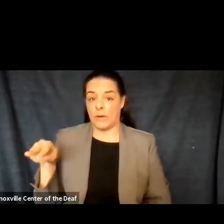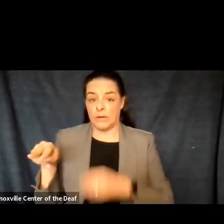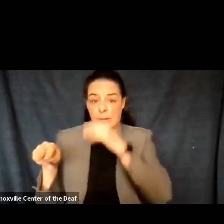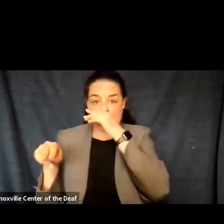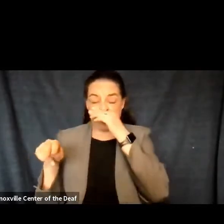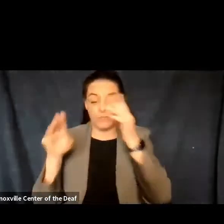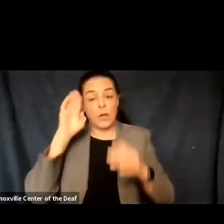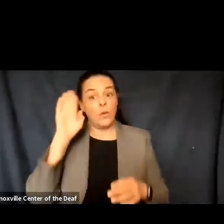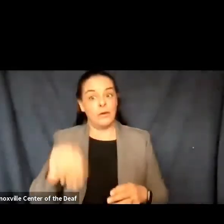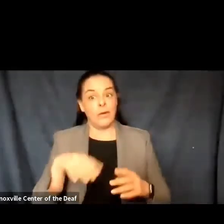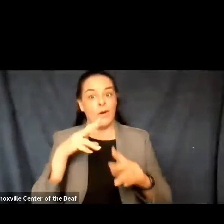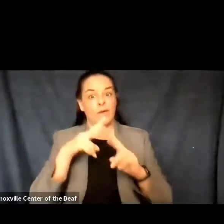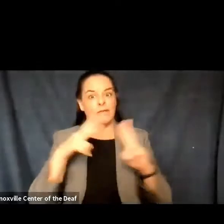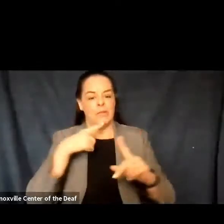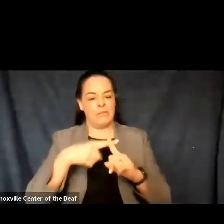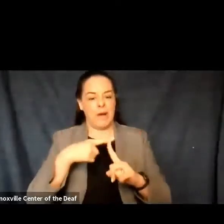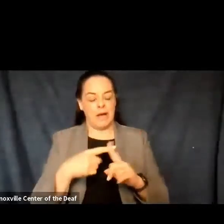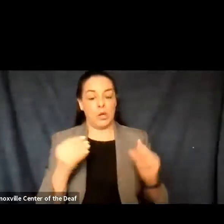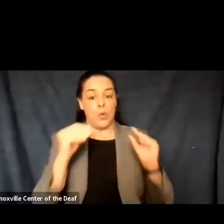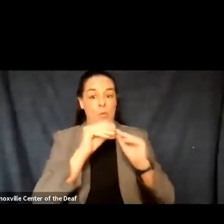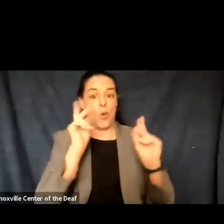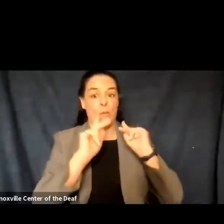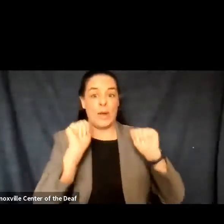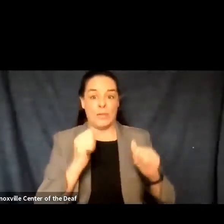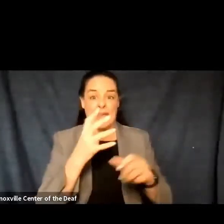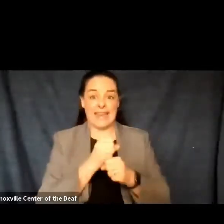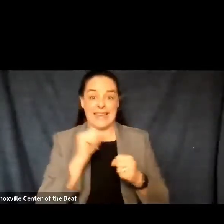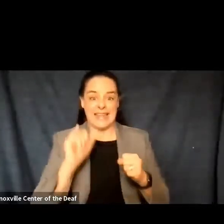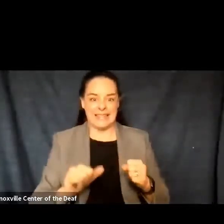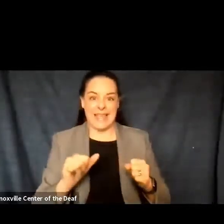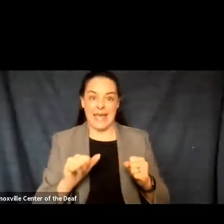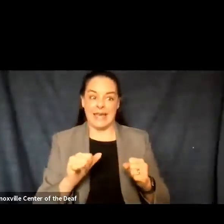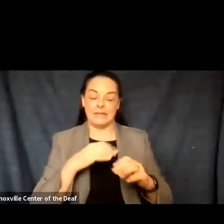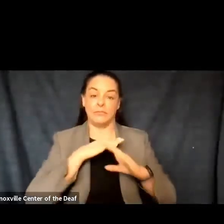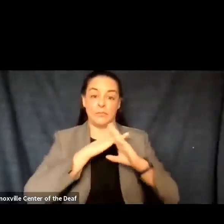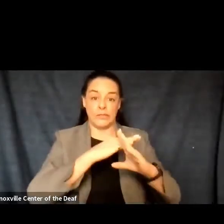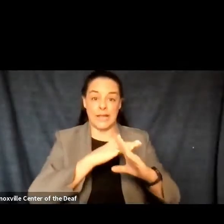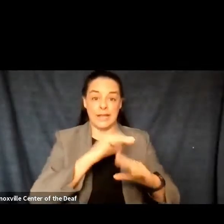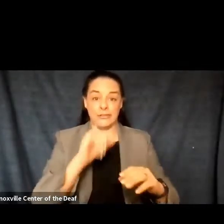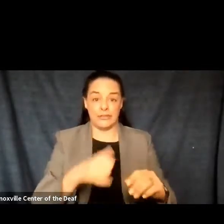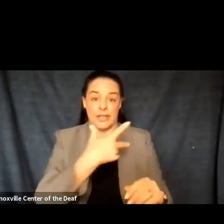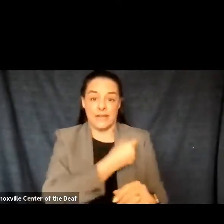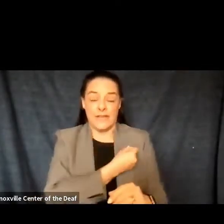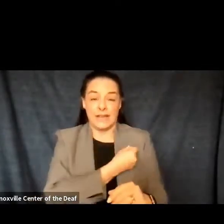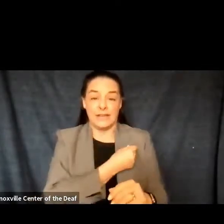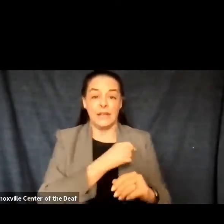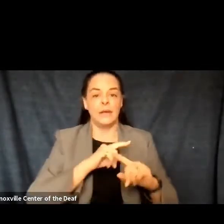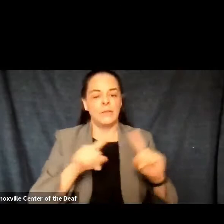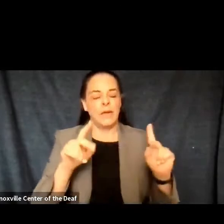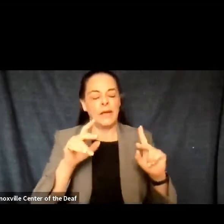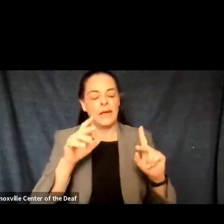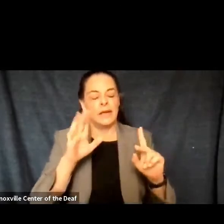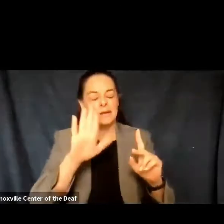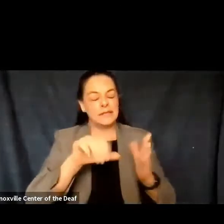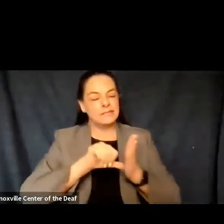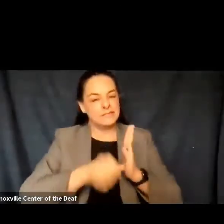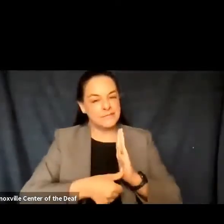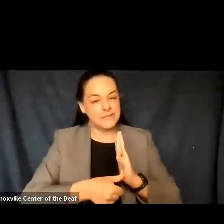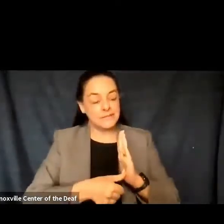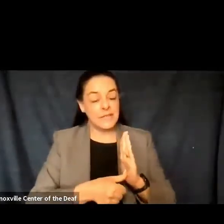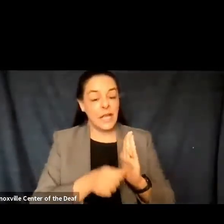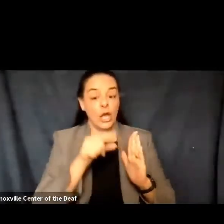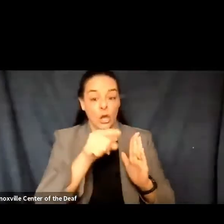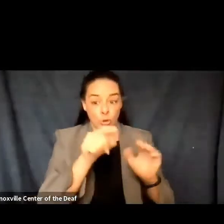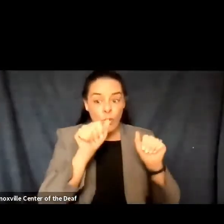encouraging that more people will be able to receive this much desired protection, we want to stress that eligibility does not necessarily